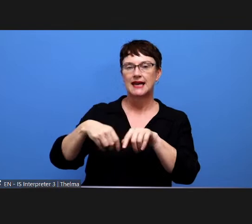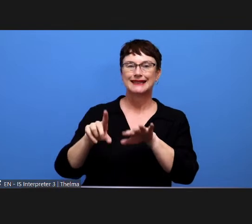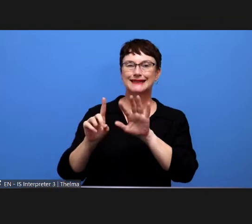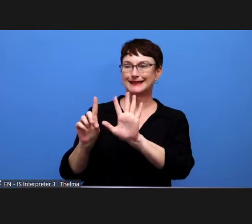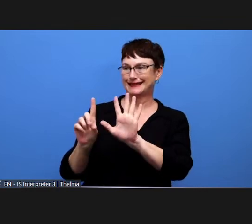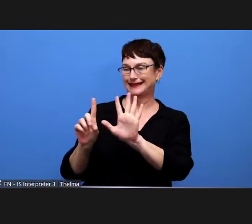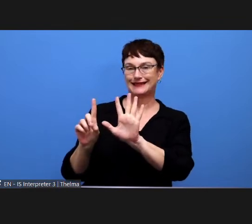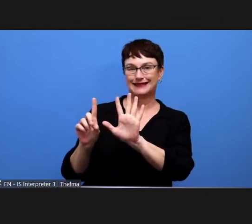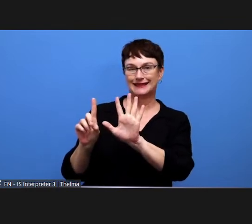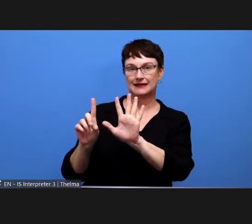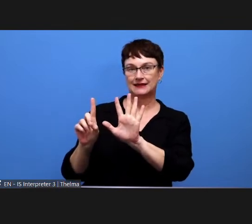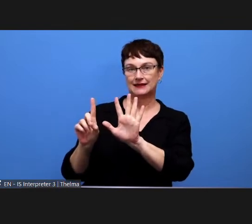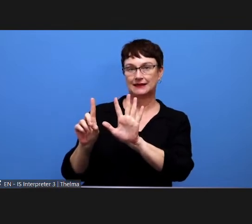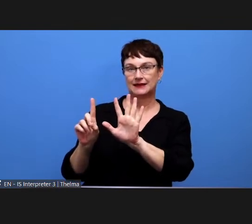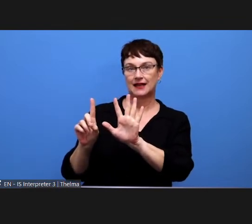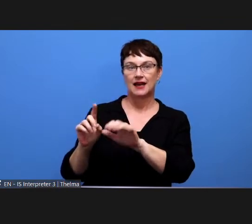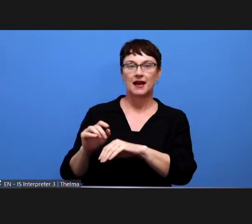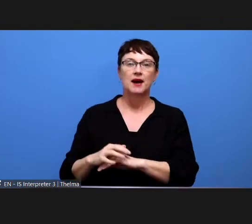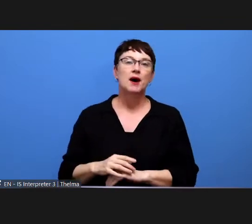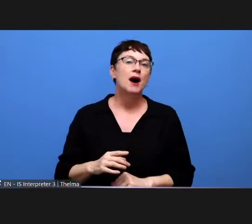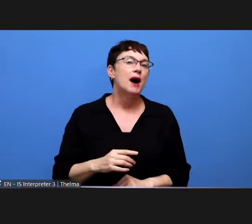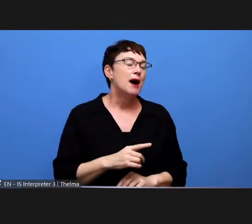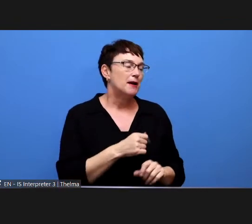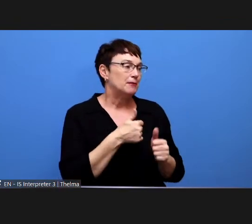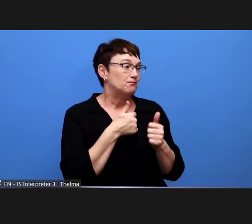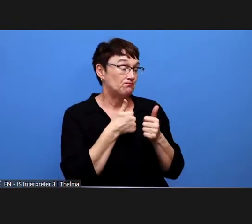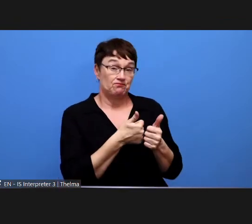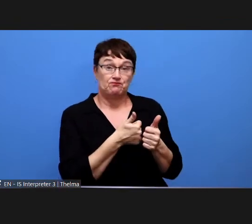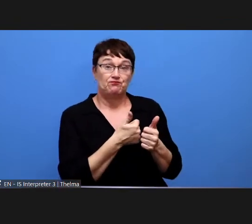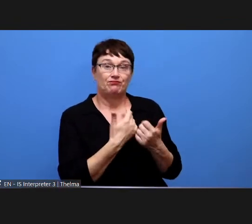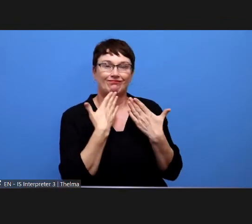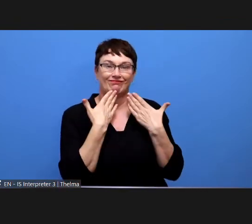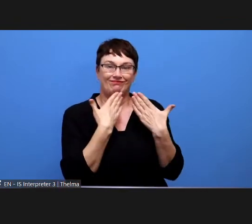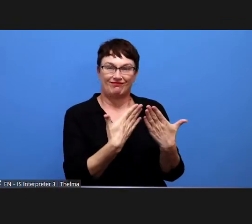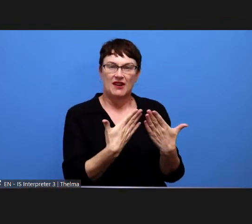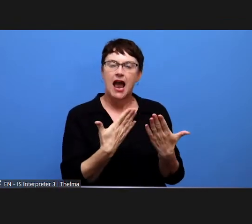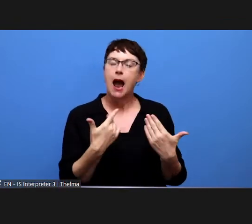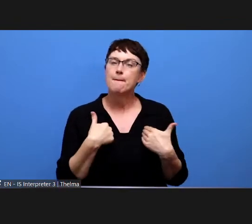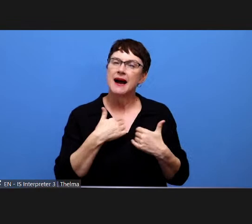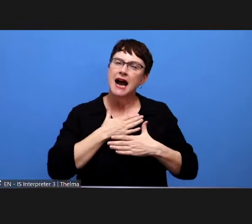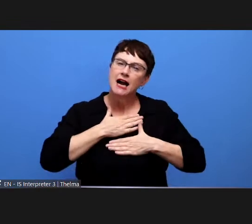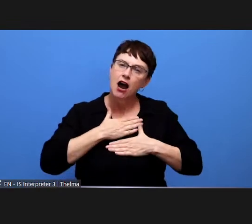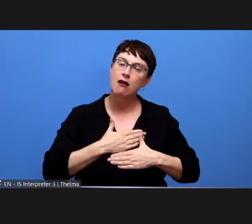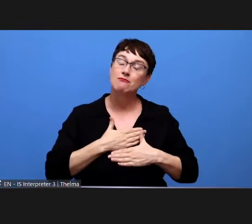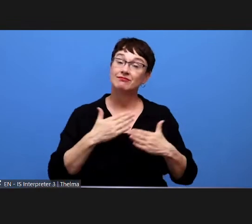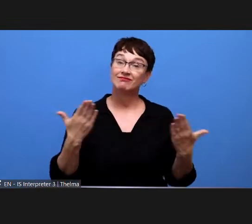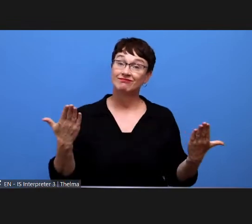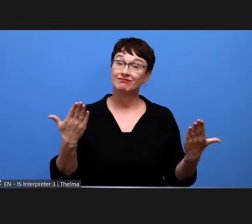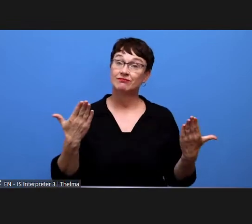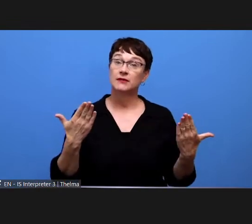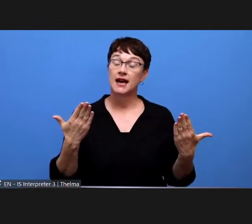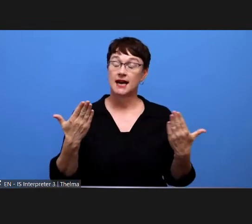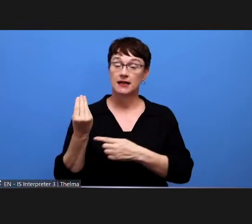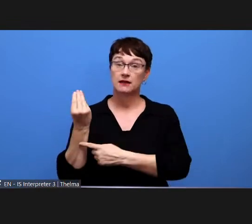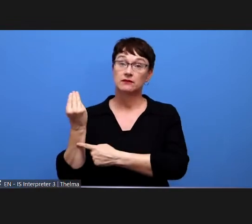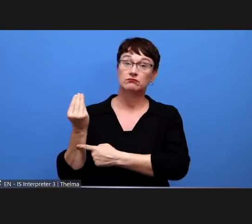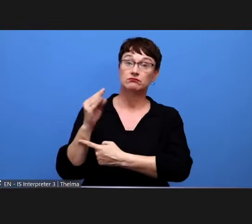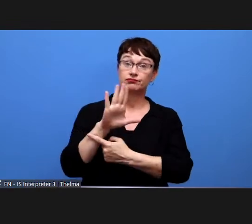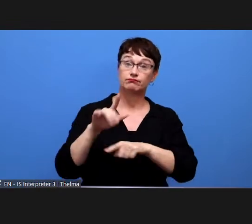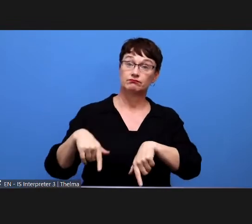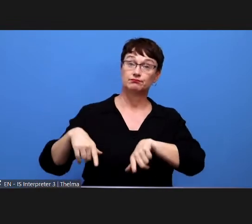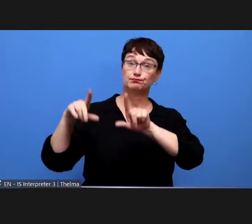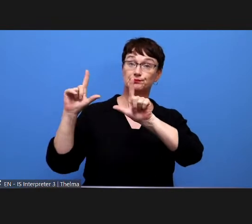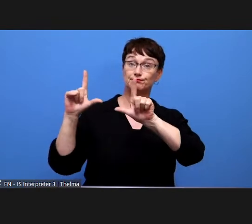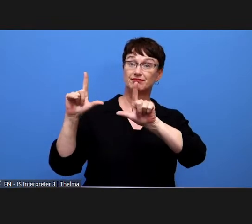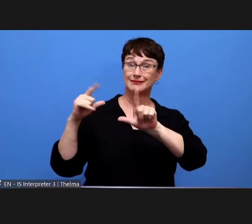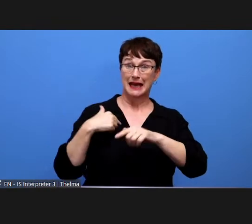that summarizes a little bit the points. I'm just going to give you a little bit of how the whole panel worked. We